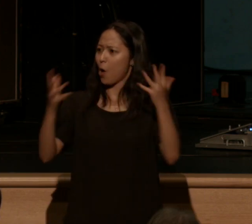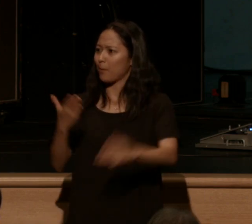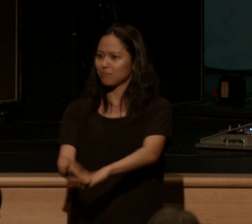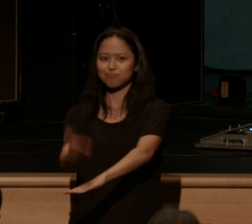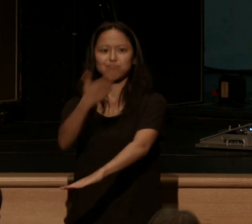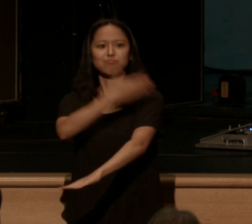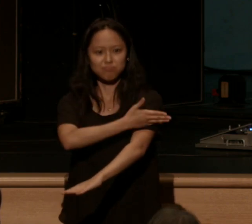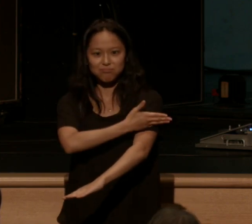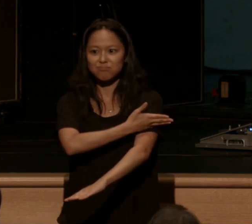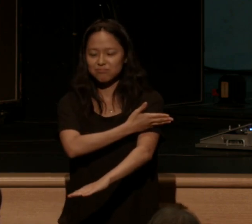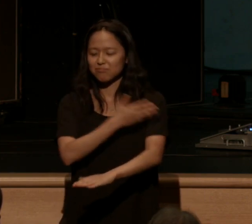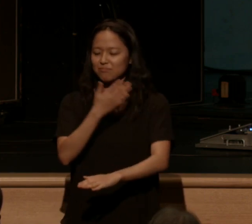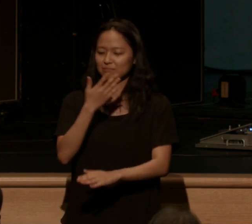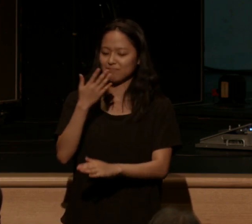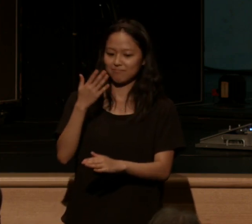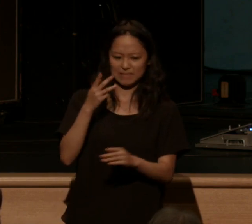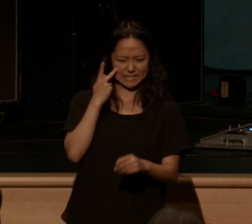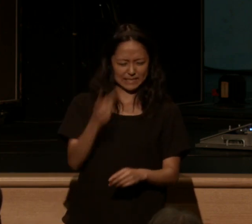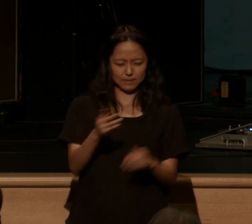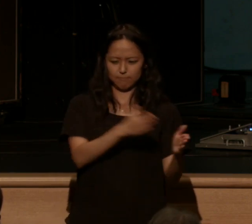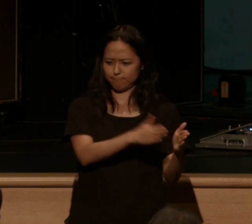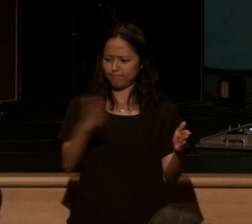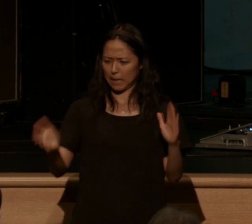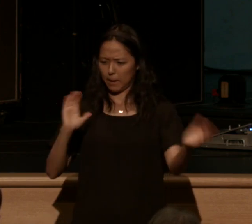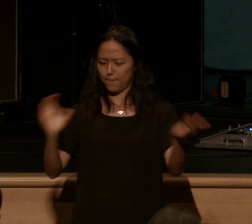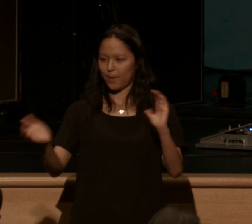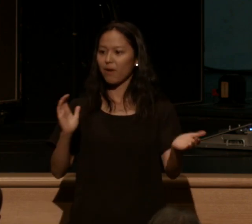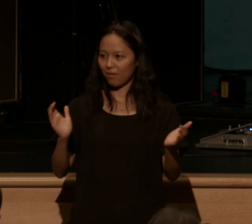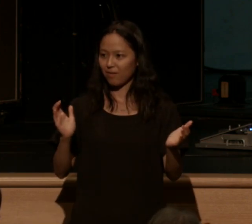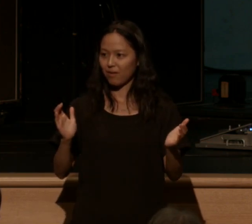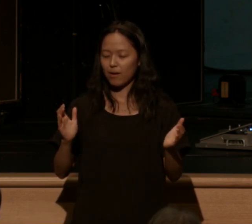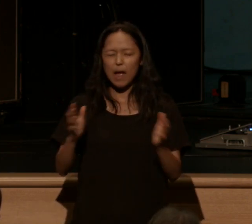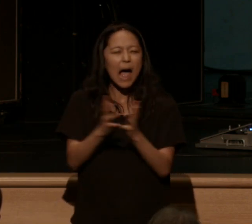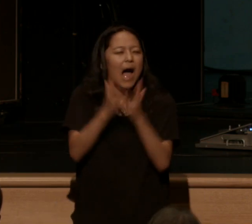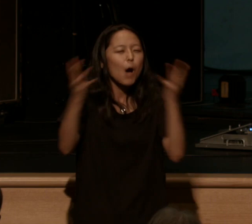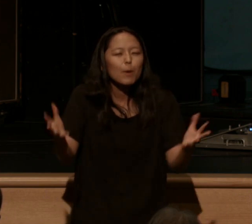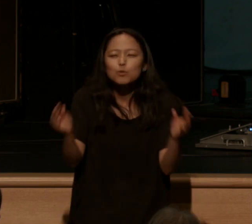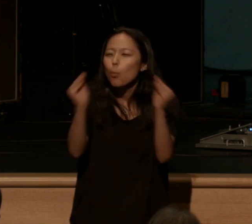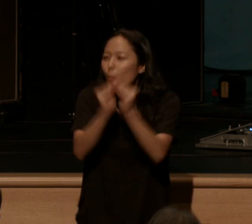that time as they seek to grow in their skills and development.